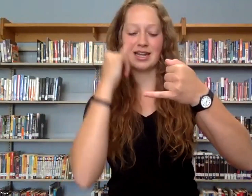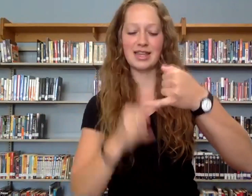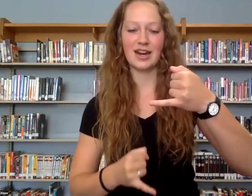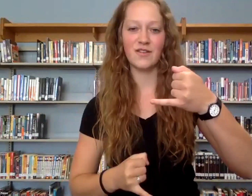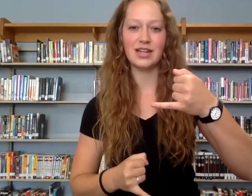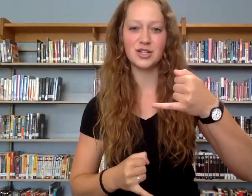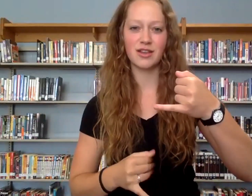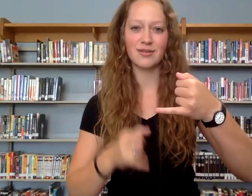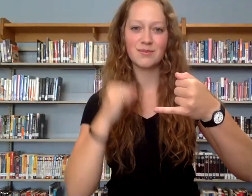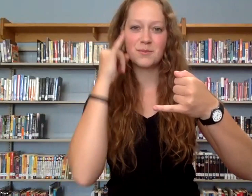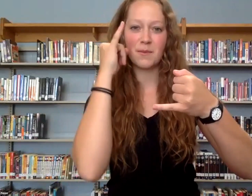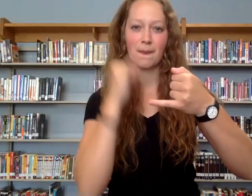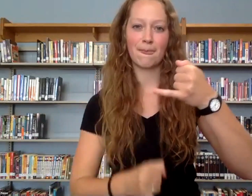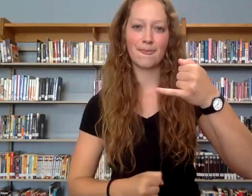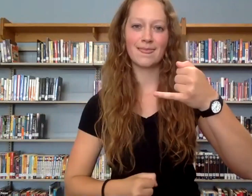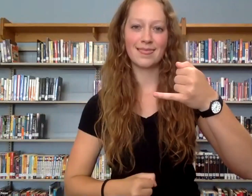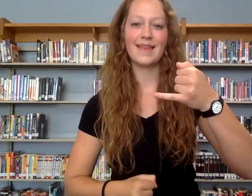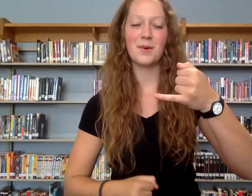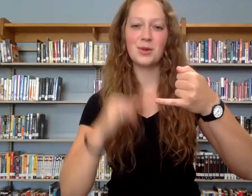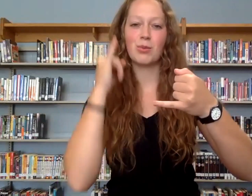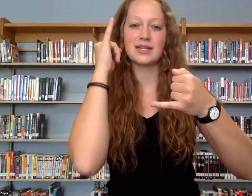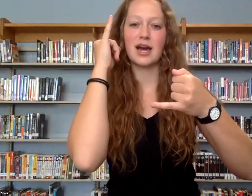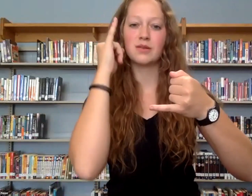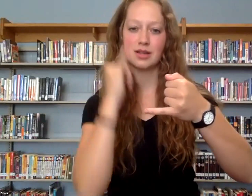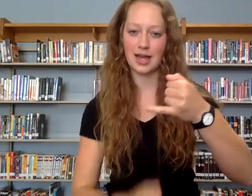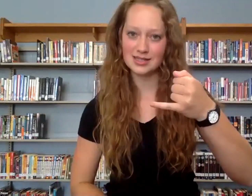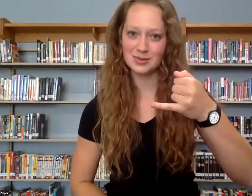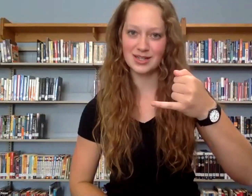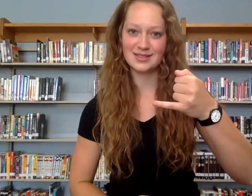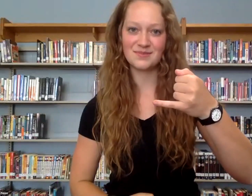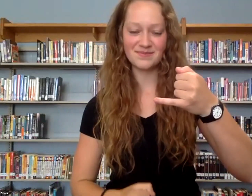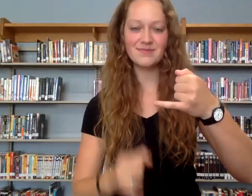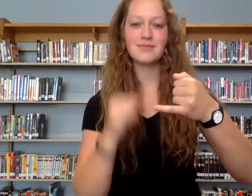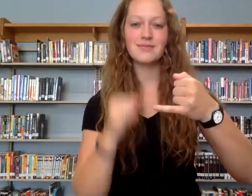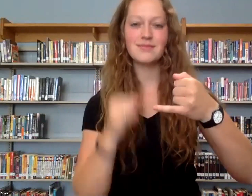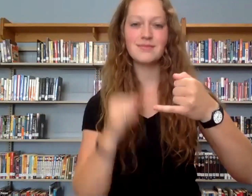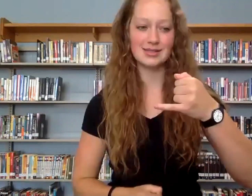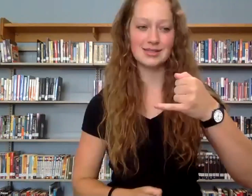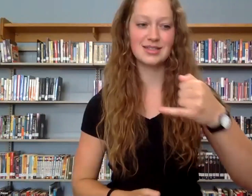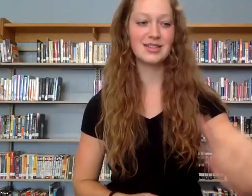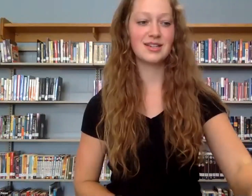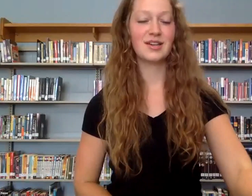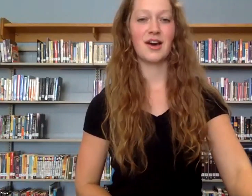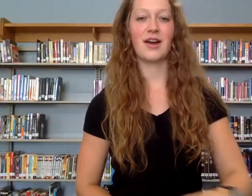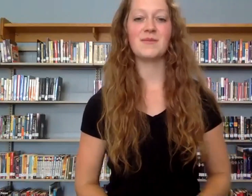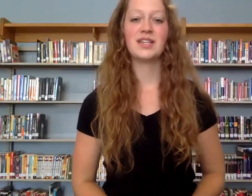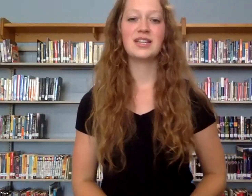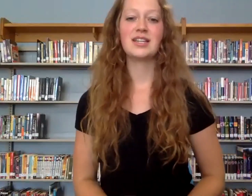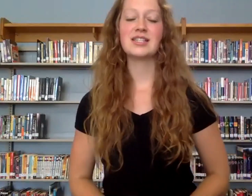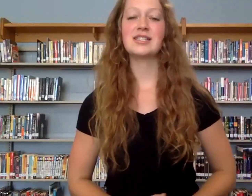then they kind of hit each other. Yep, you bring it down. Last one. Last. Got it. All right. This next